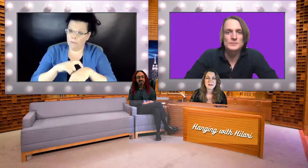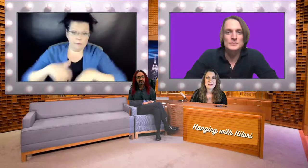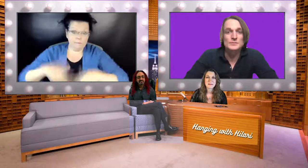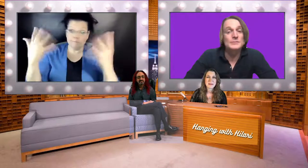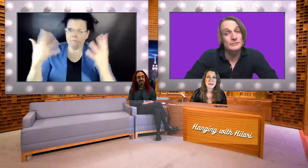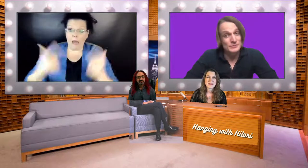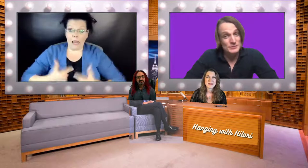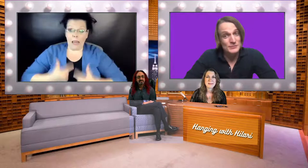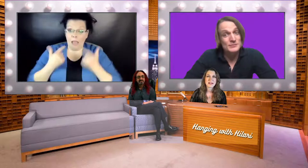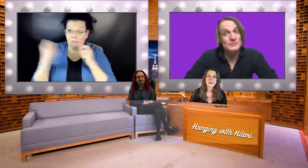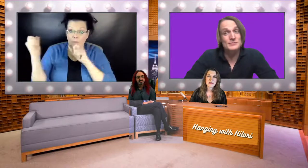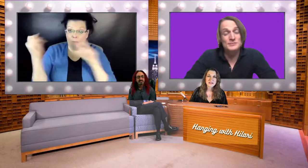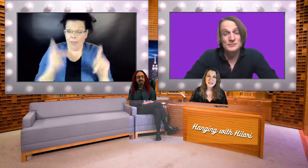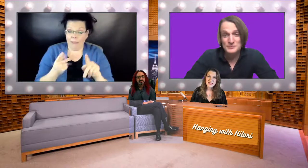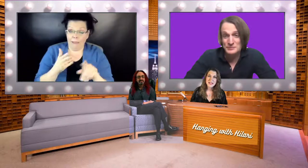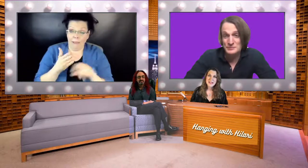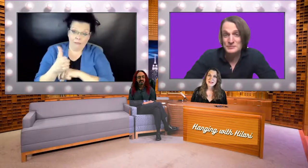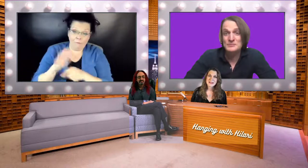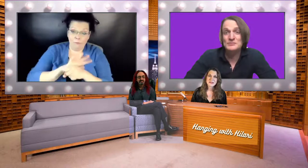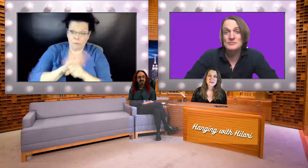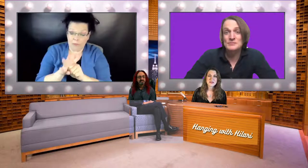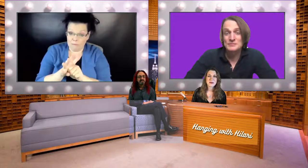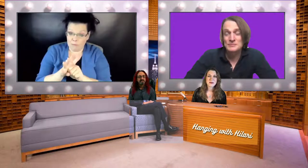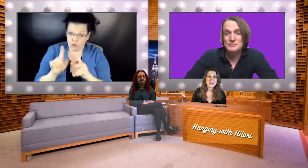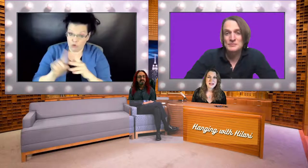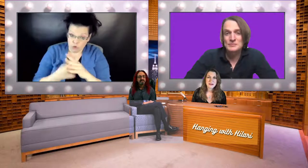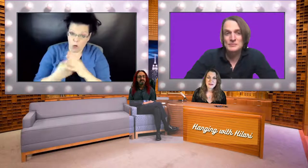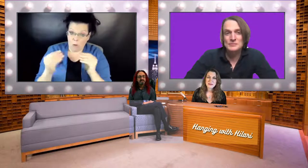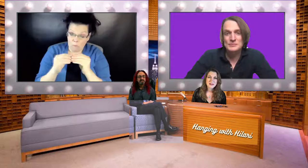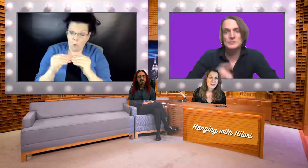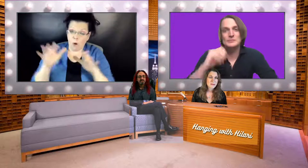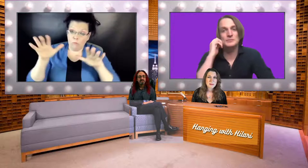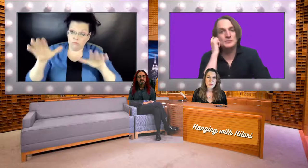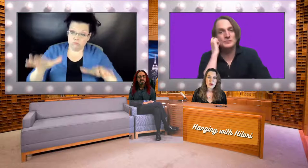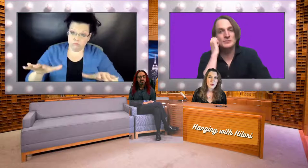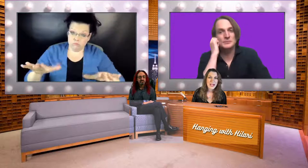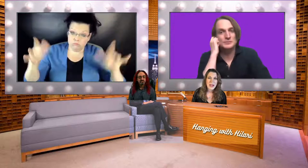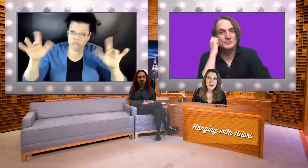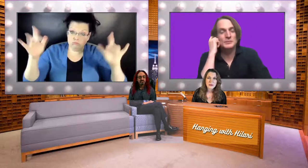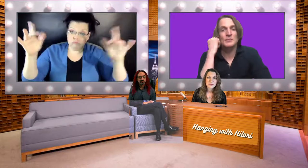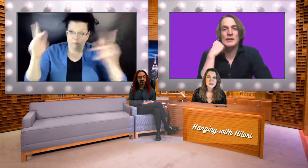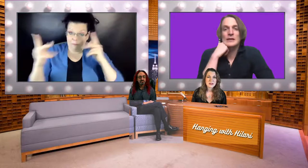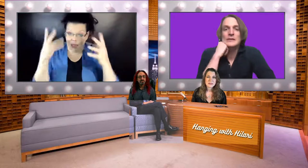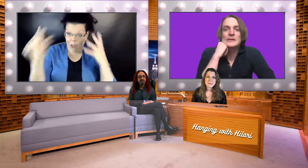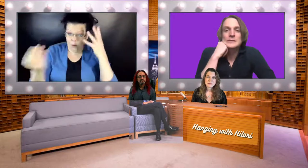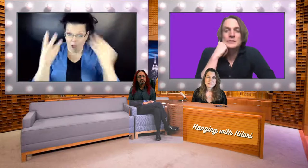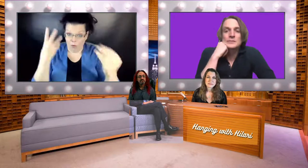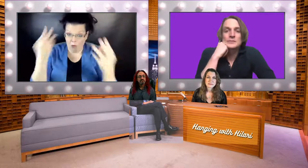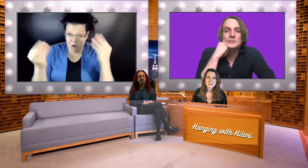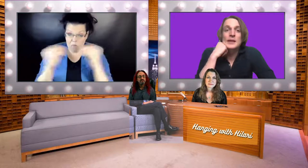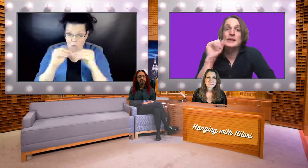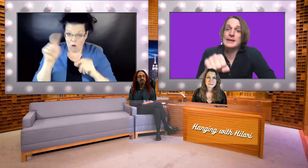life now that the pandemic feels like things are slowing down? You feeling like people are going out?